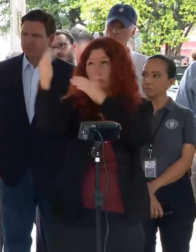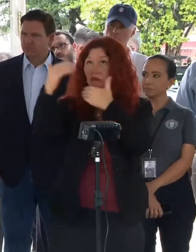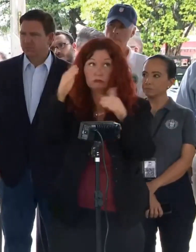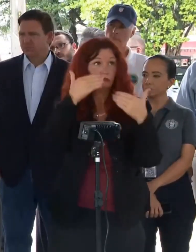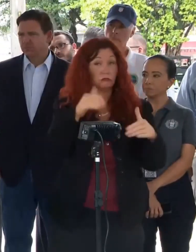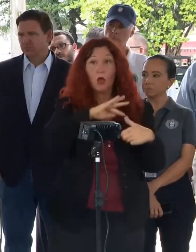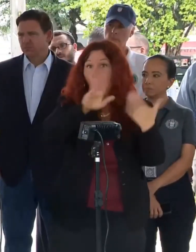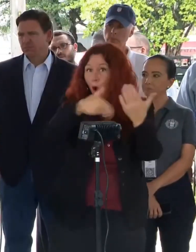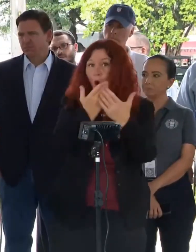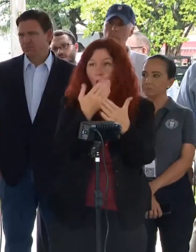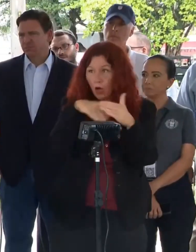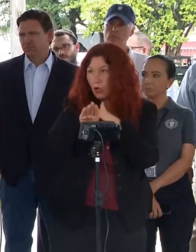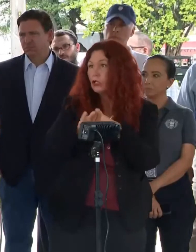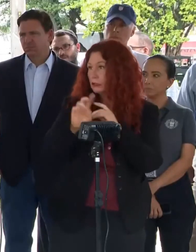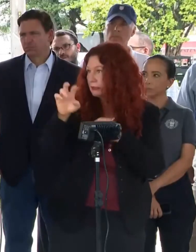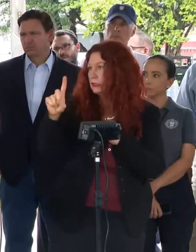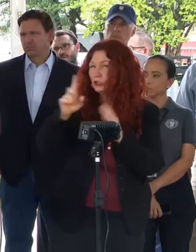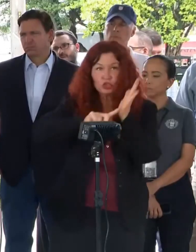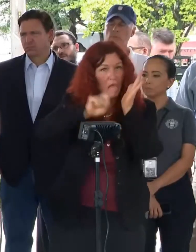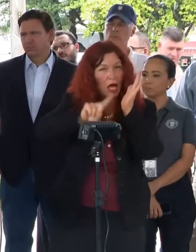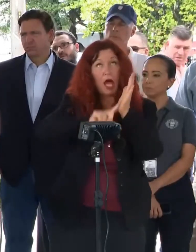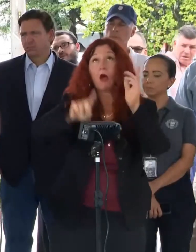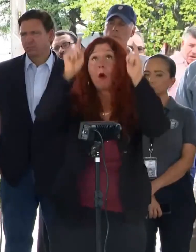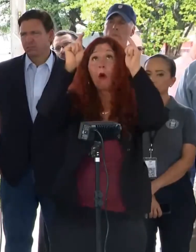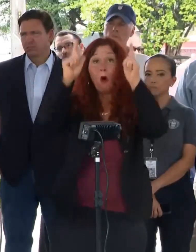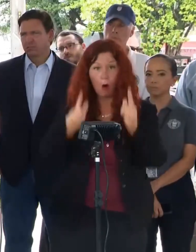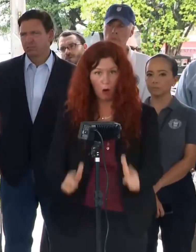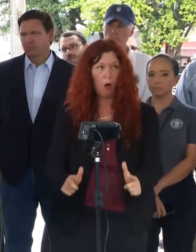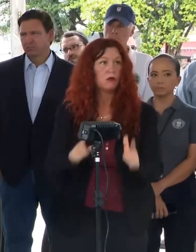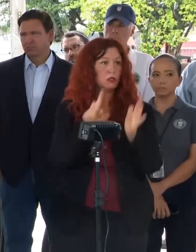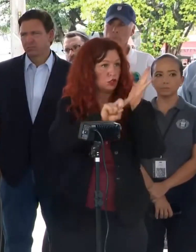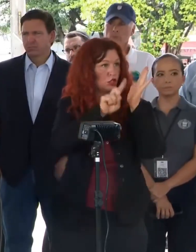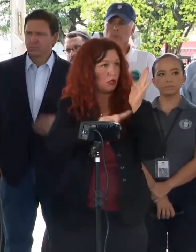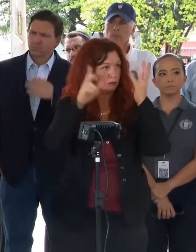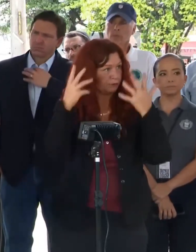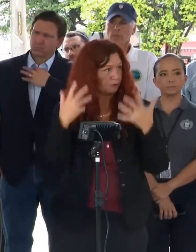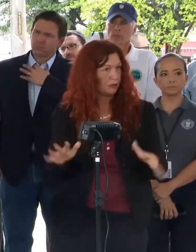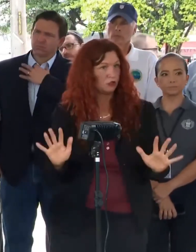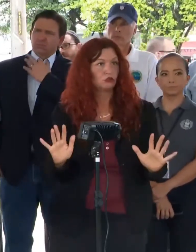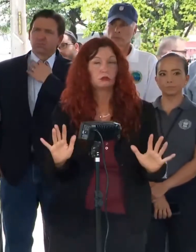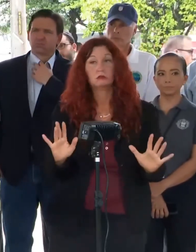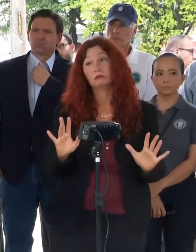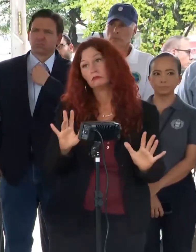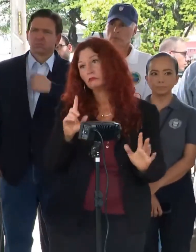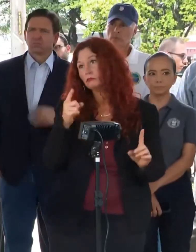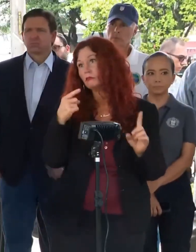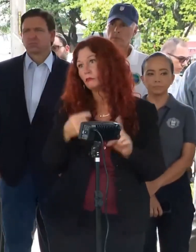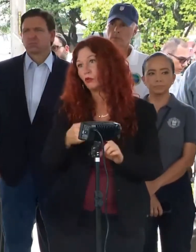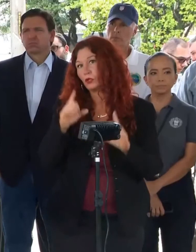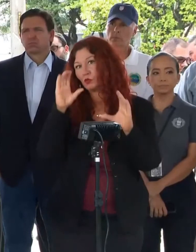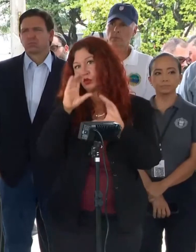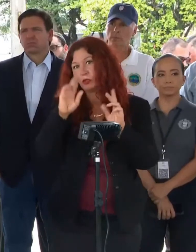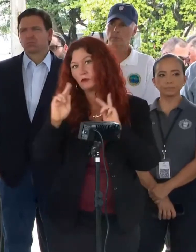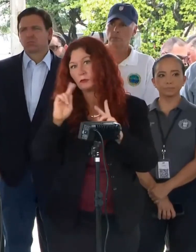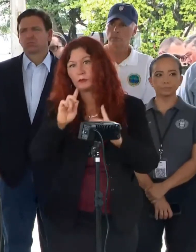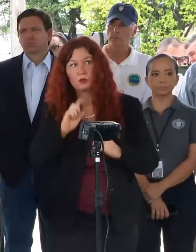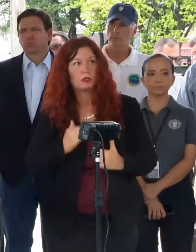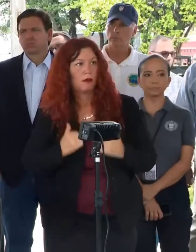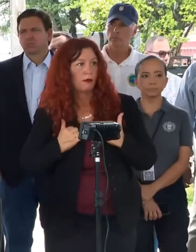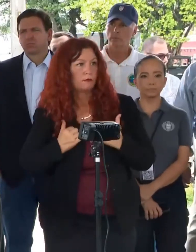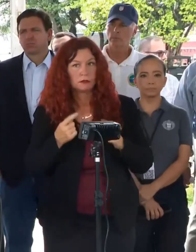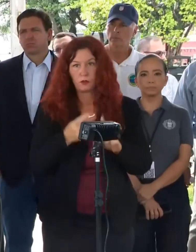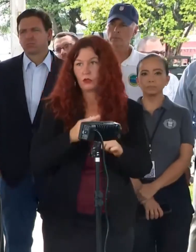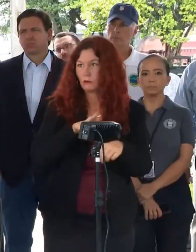time we go through, it's our secondary search. So we search through there as well. Obviously, we're looking for live victims,